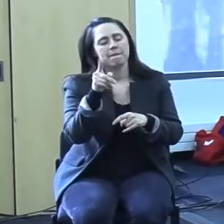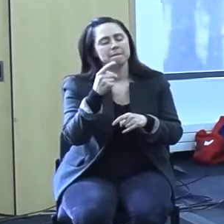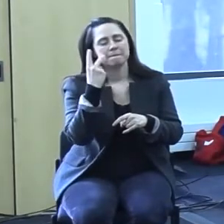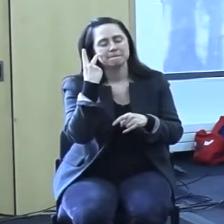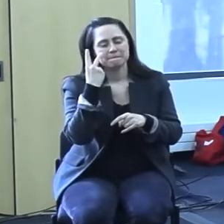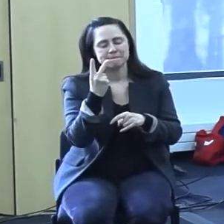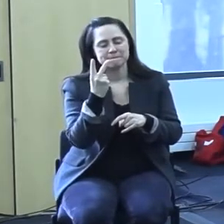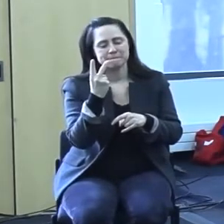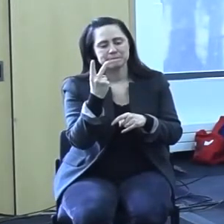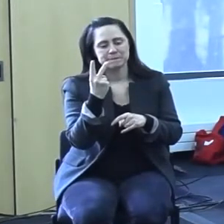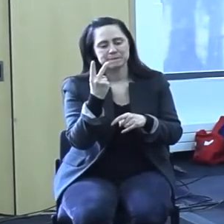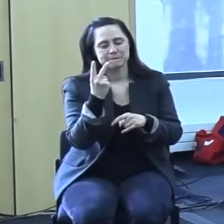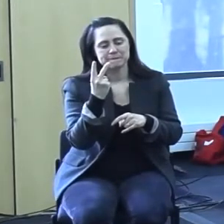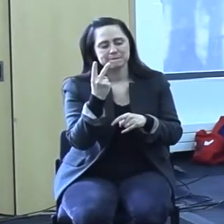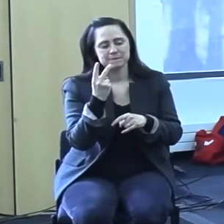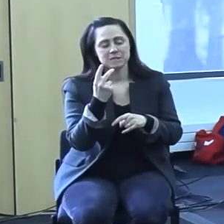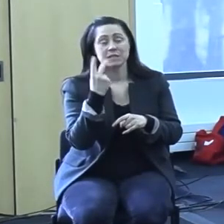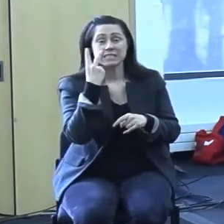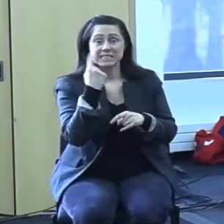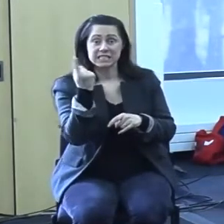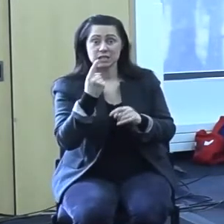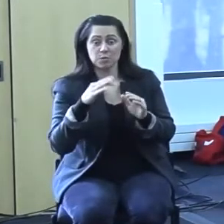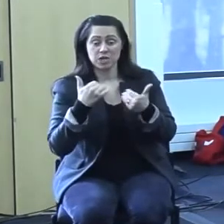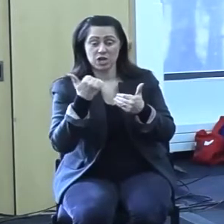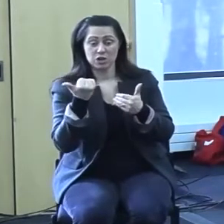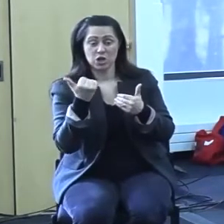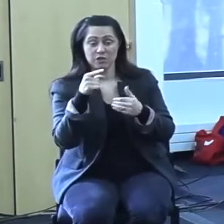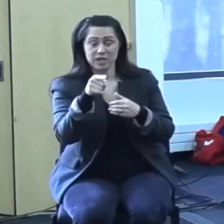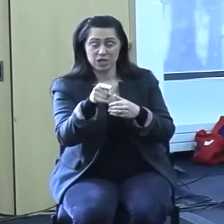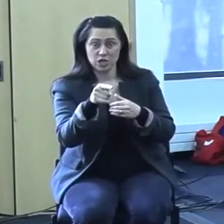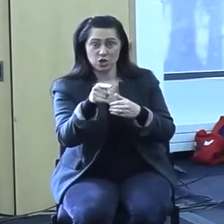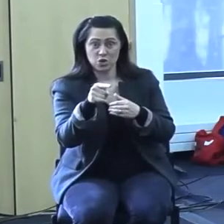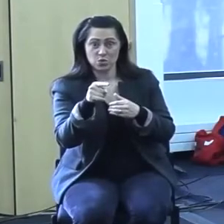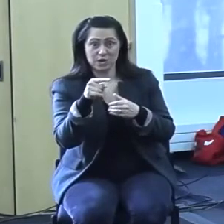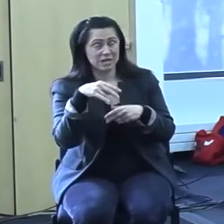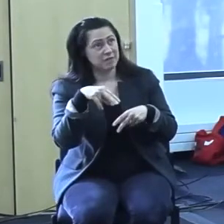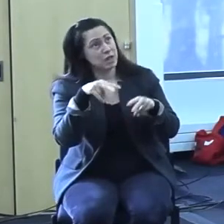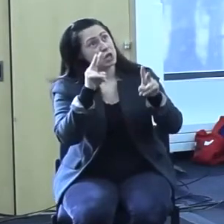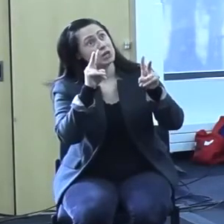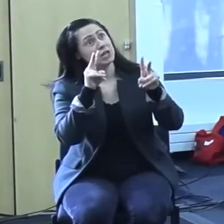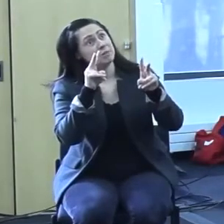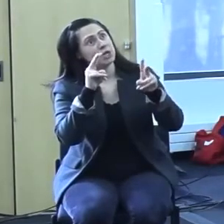someone younger than you and they looking up to you,